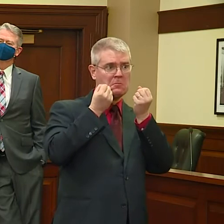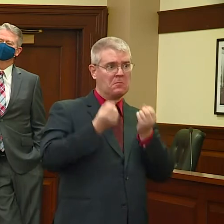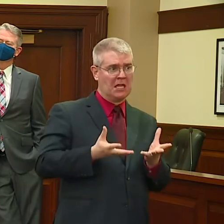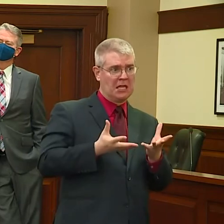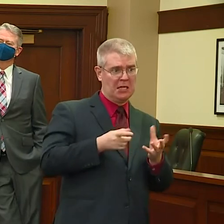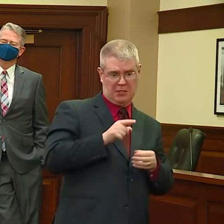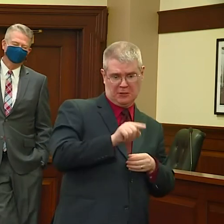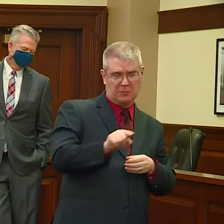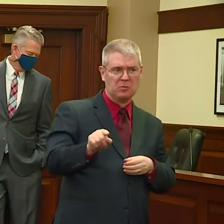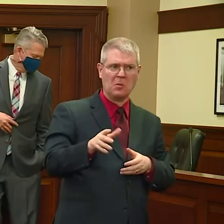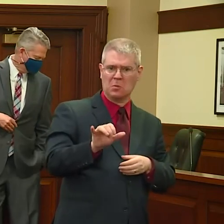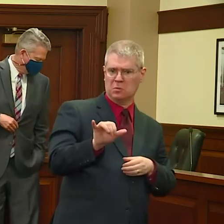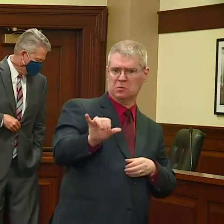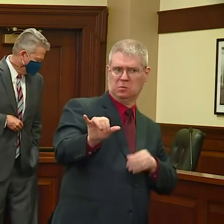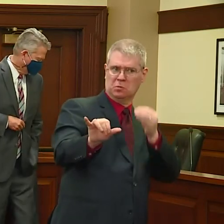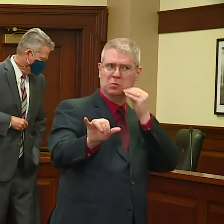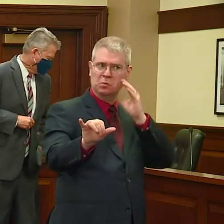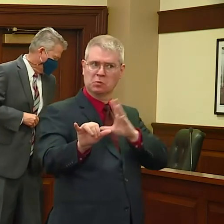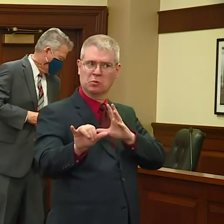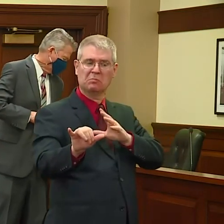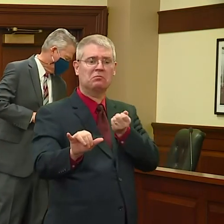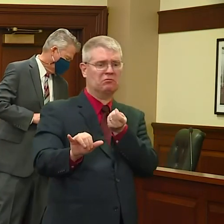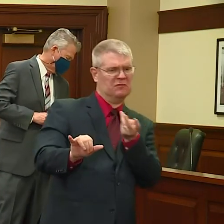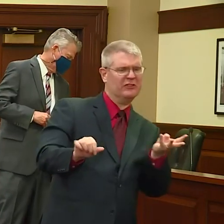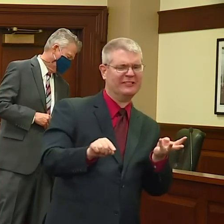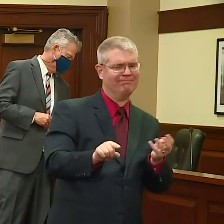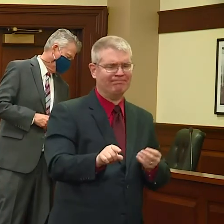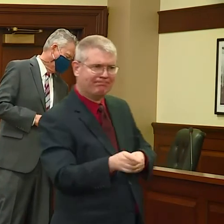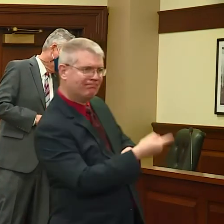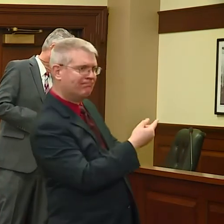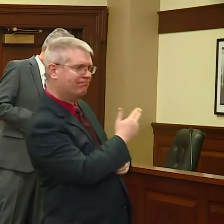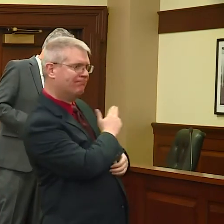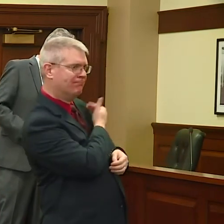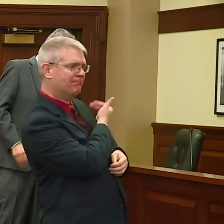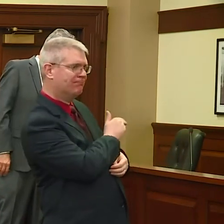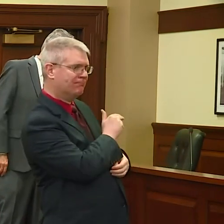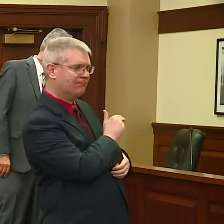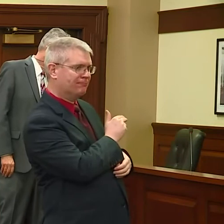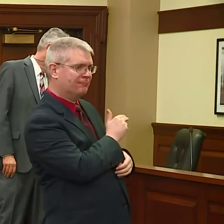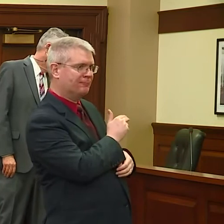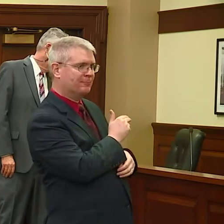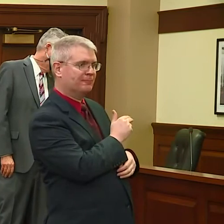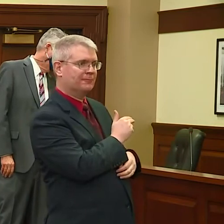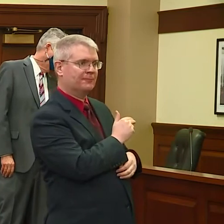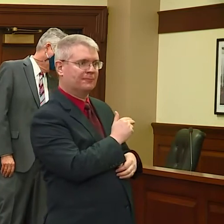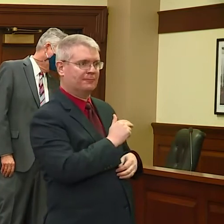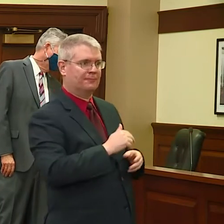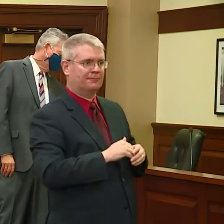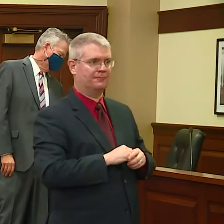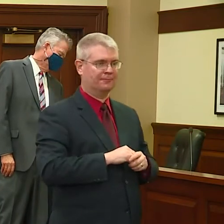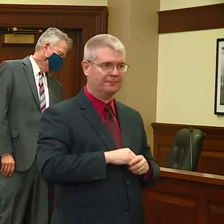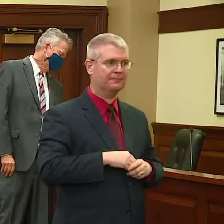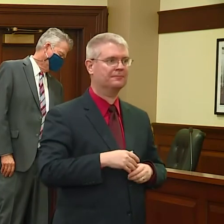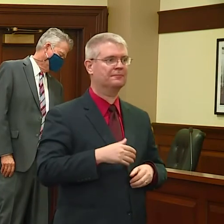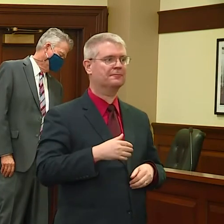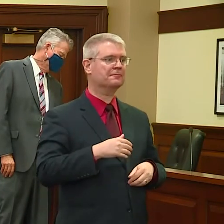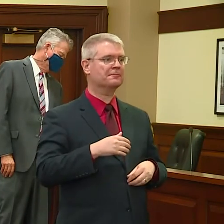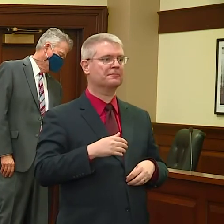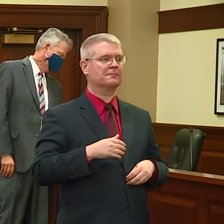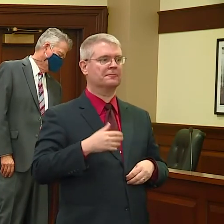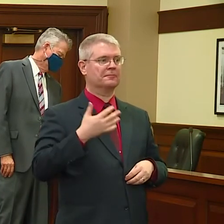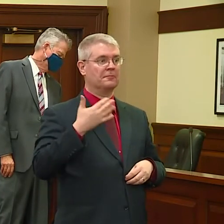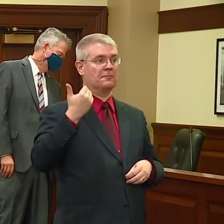and others are cared for in medical beds. In addition to that, we care for non-COVID patients both in the ICU and in